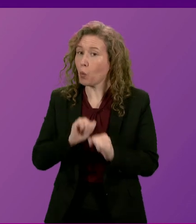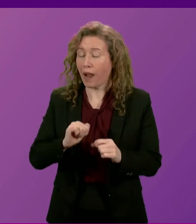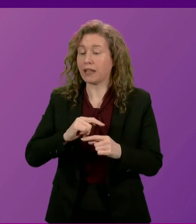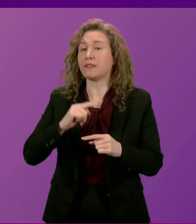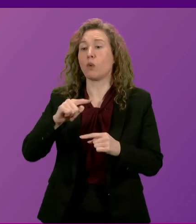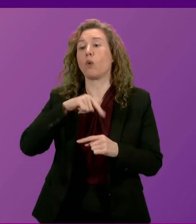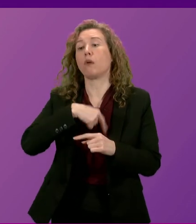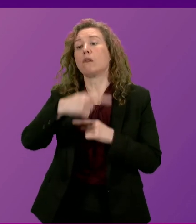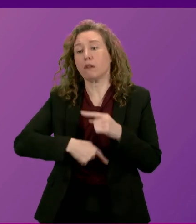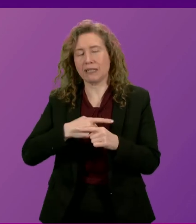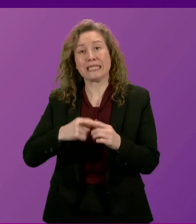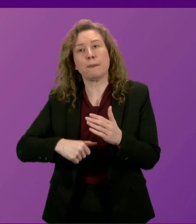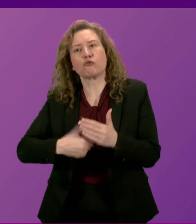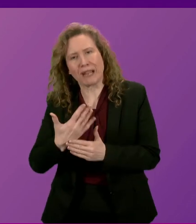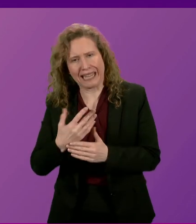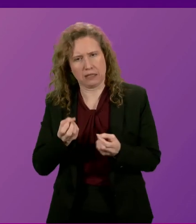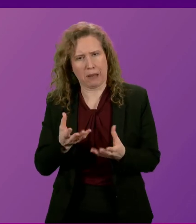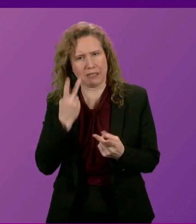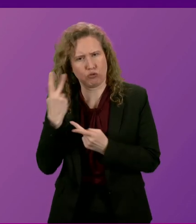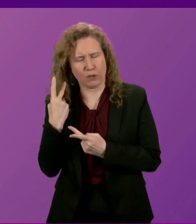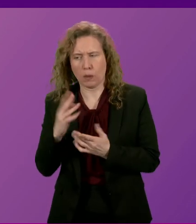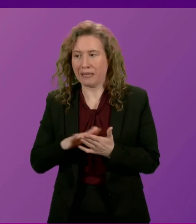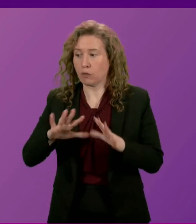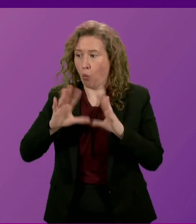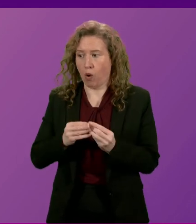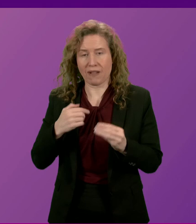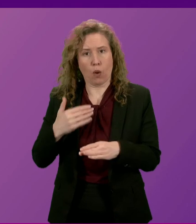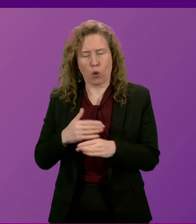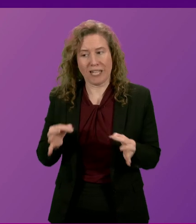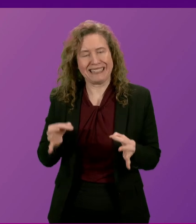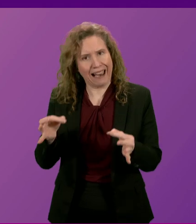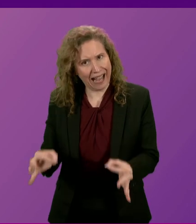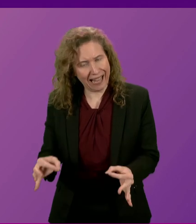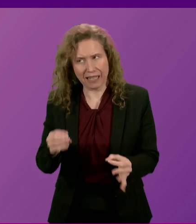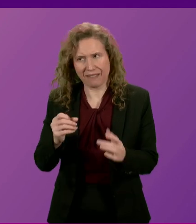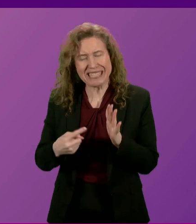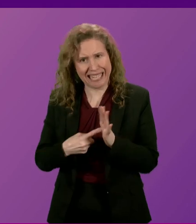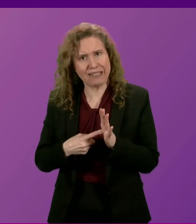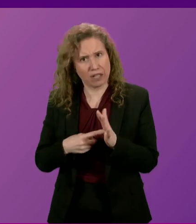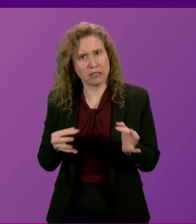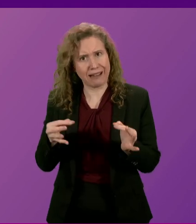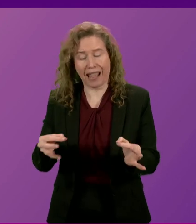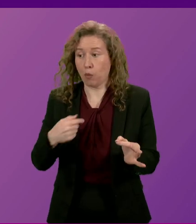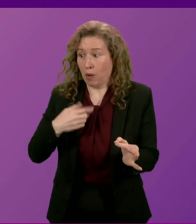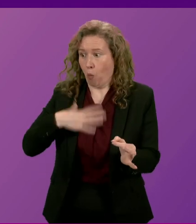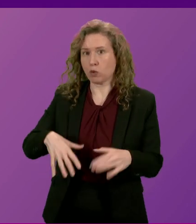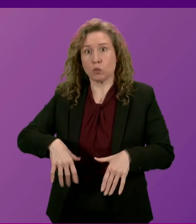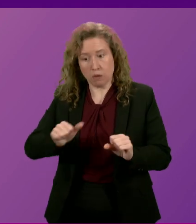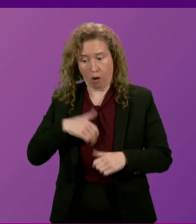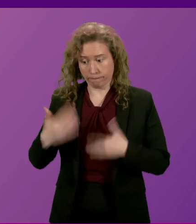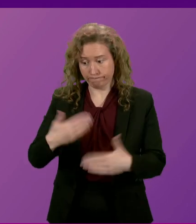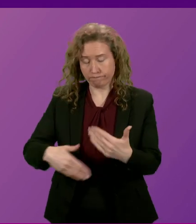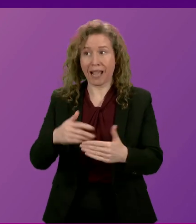comes in the spring, which obviously puts a significant delay into some of the projects that we would ideally wish to take forward and